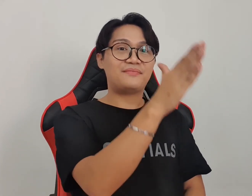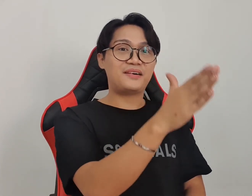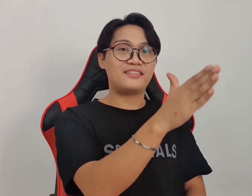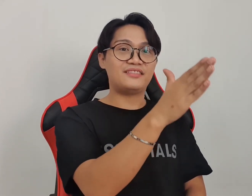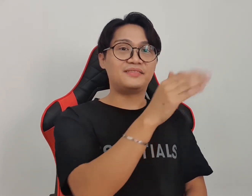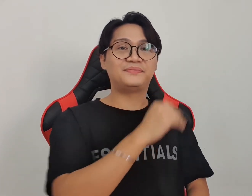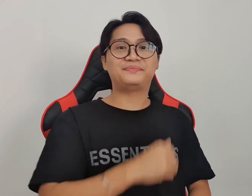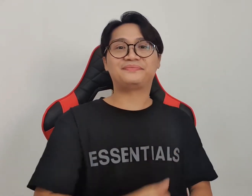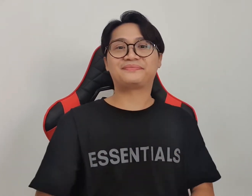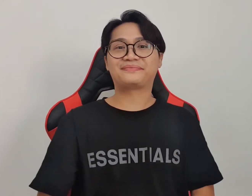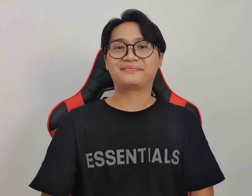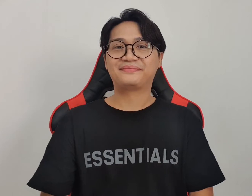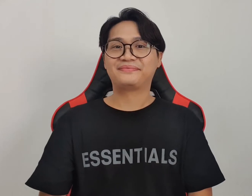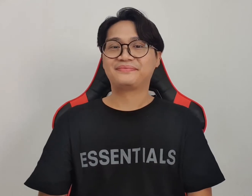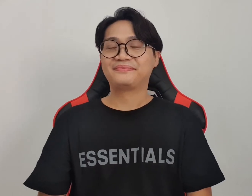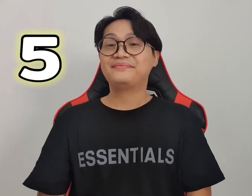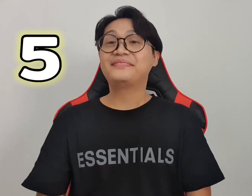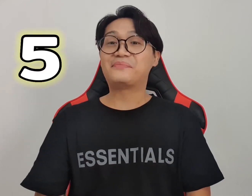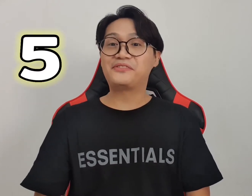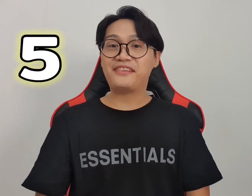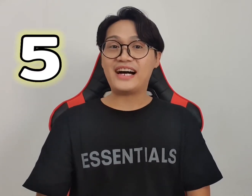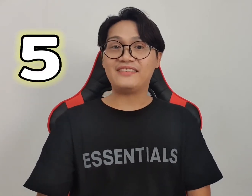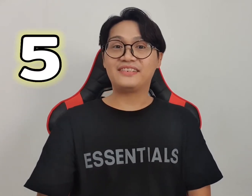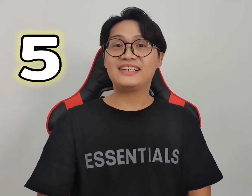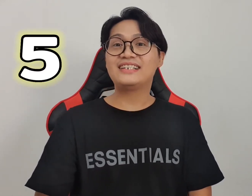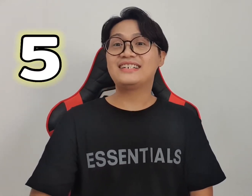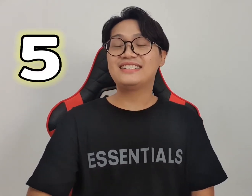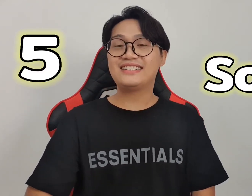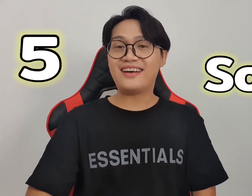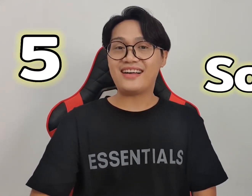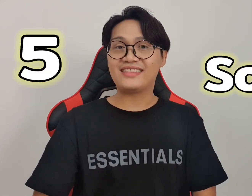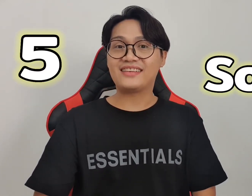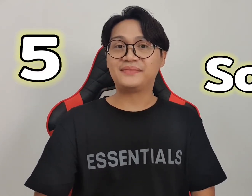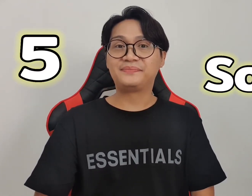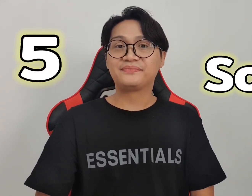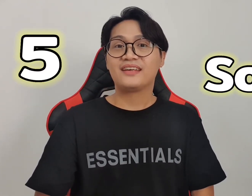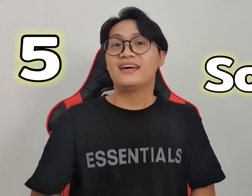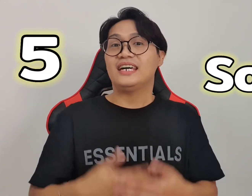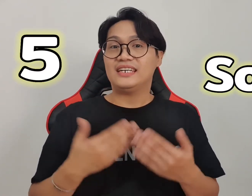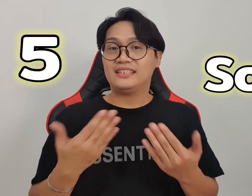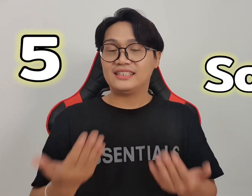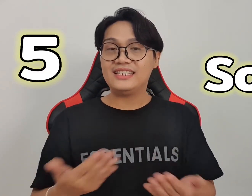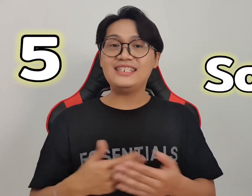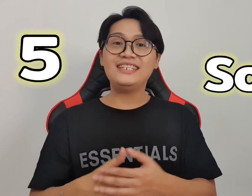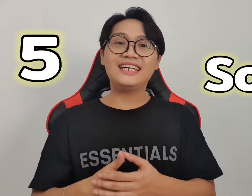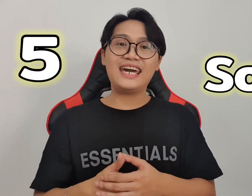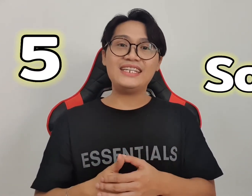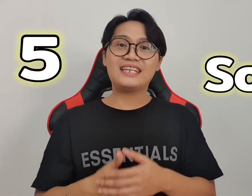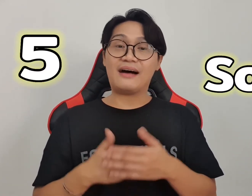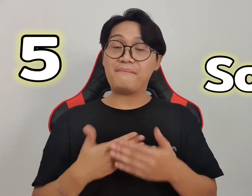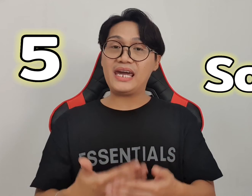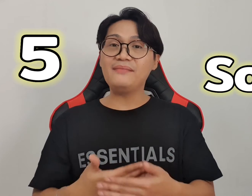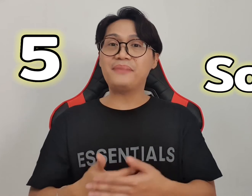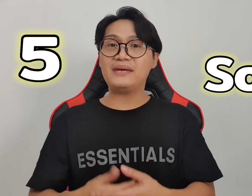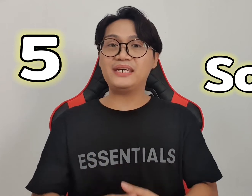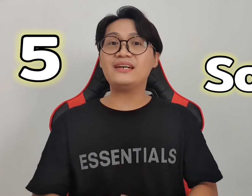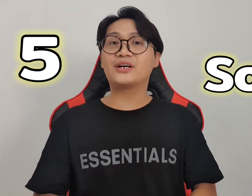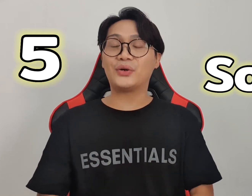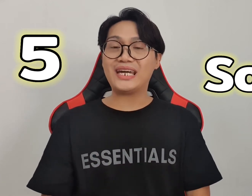Grandmother. Number 5, son. This indicates a male baby